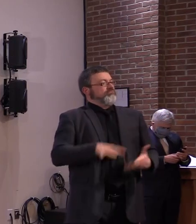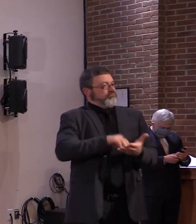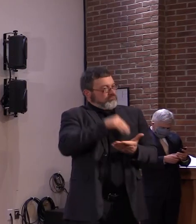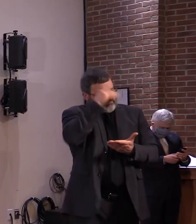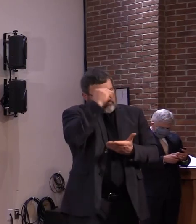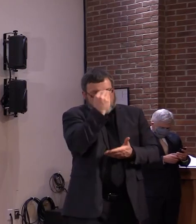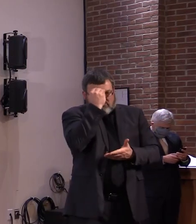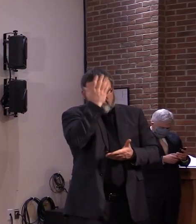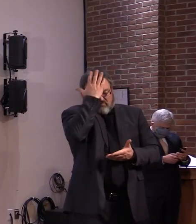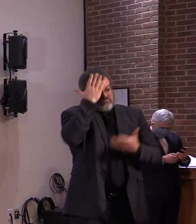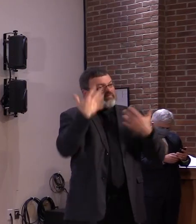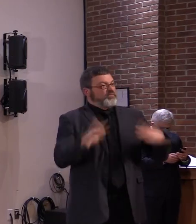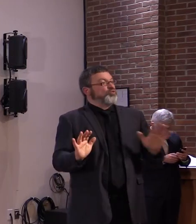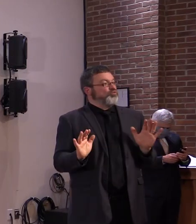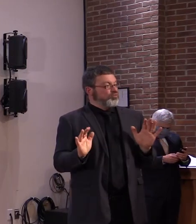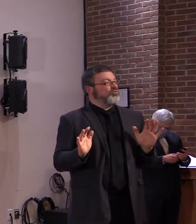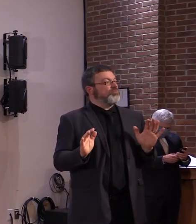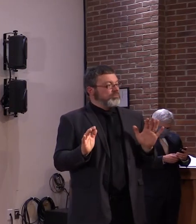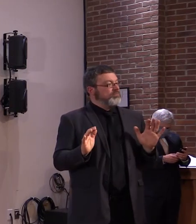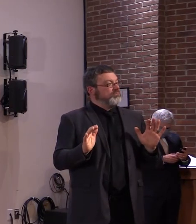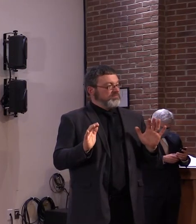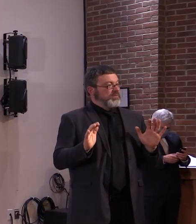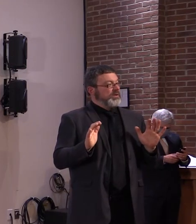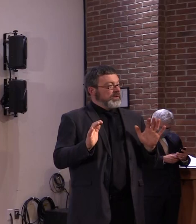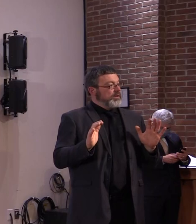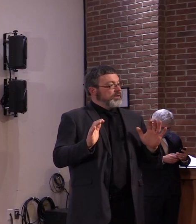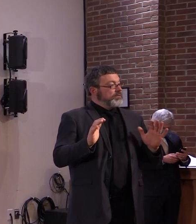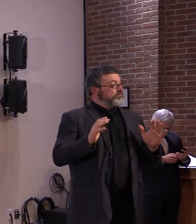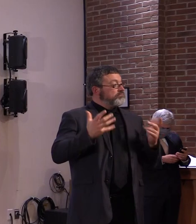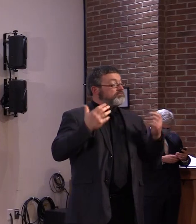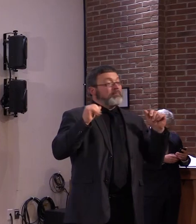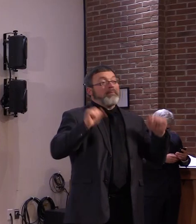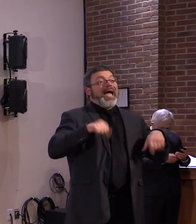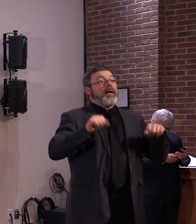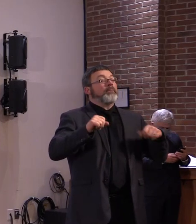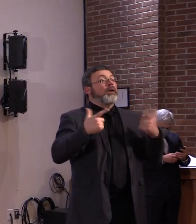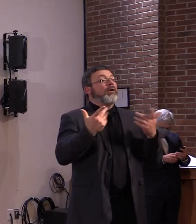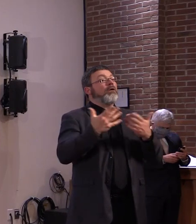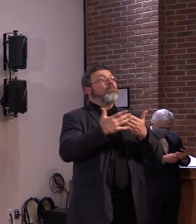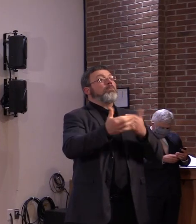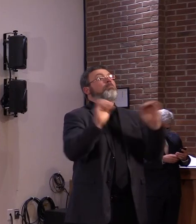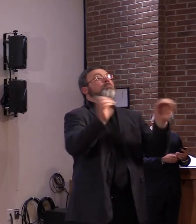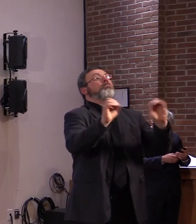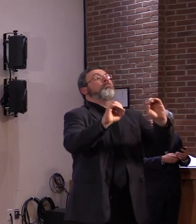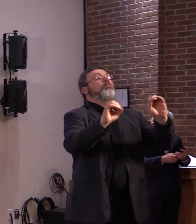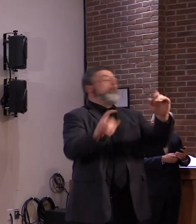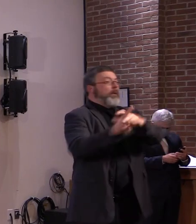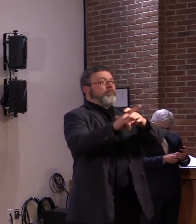people are thinking and could be another 100 years, preparedness will be much better at that time.